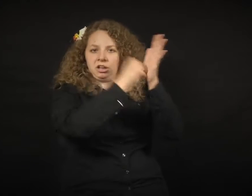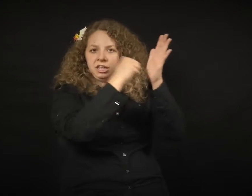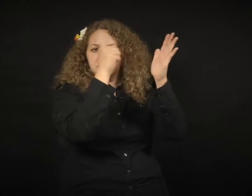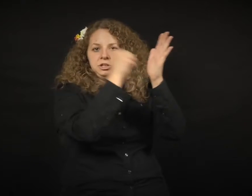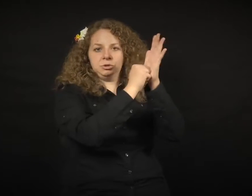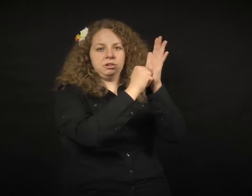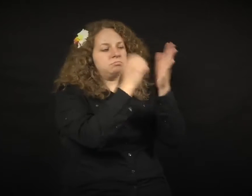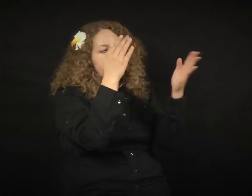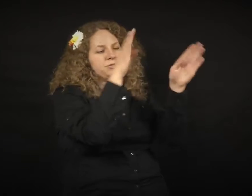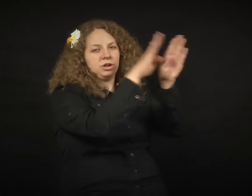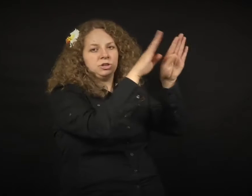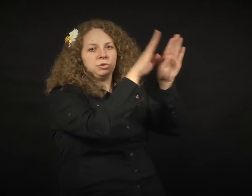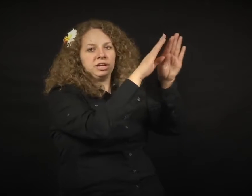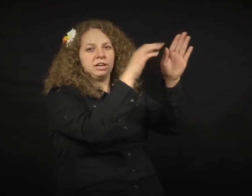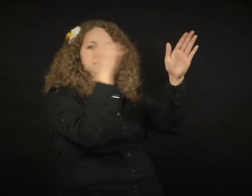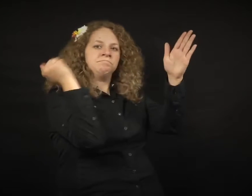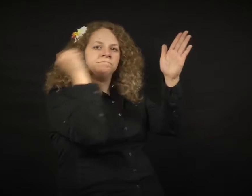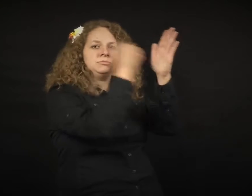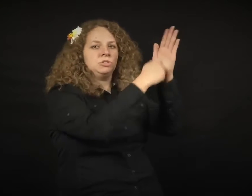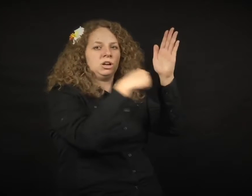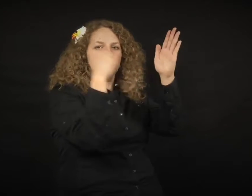Knocking on a door, like if you had a door here, knocking.